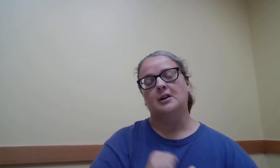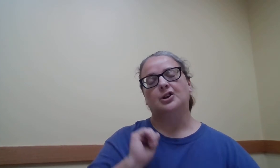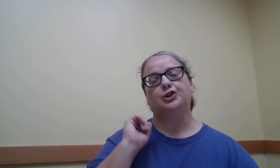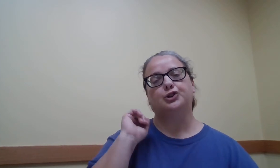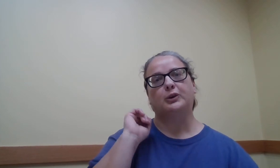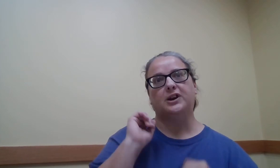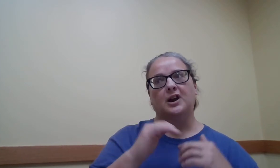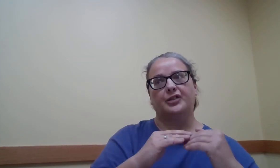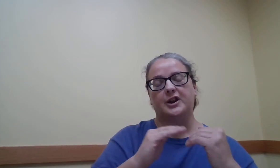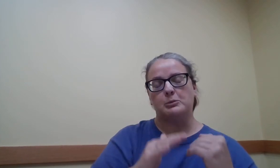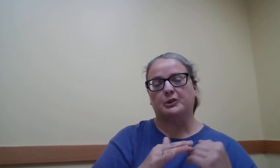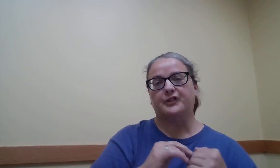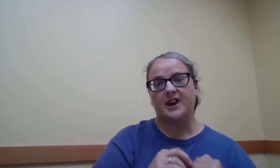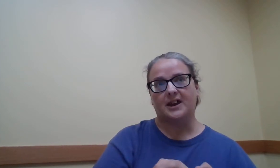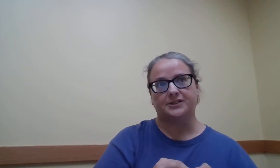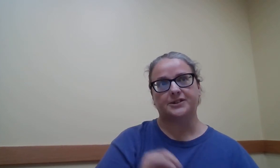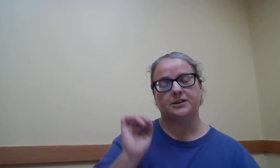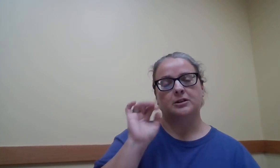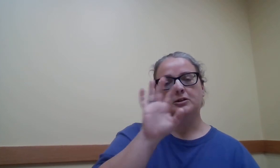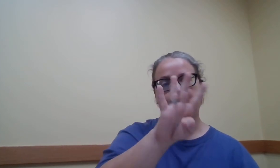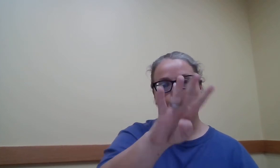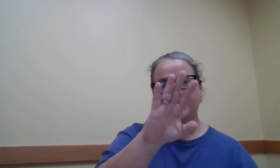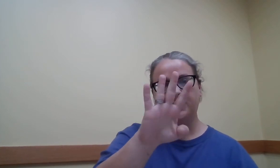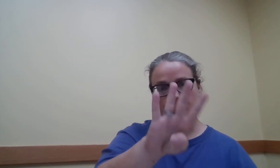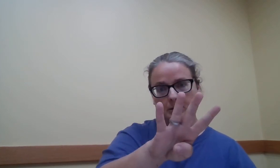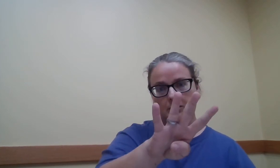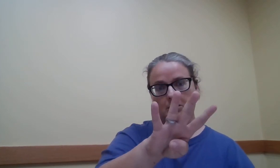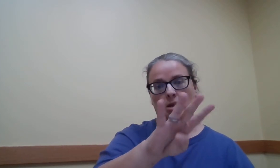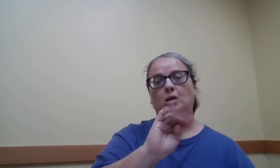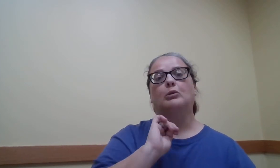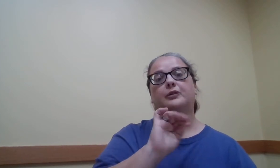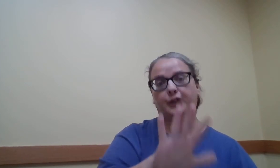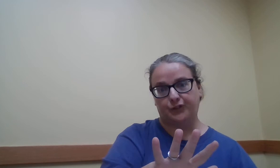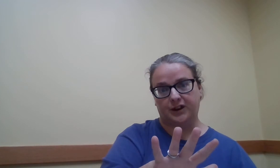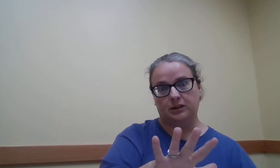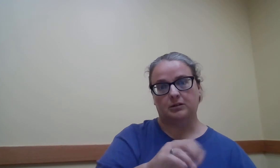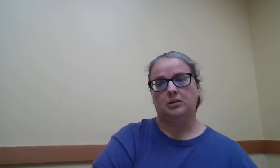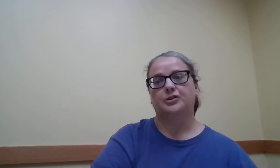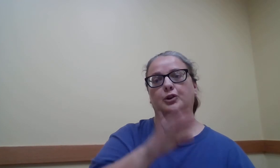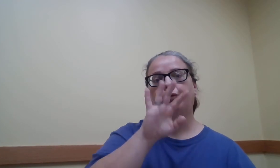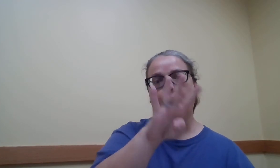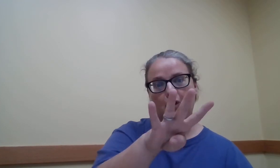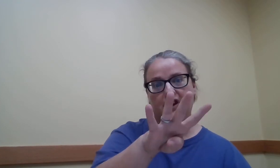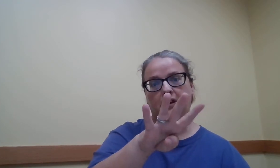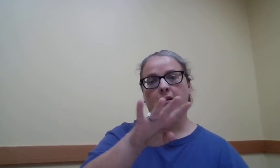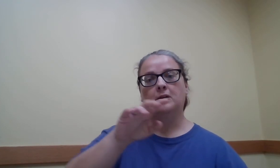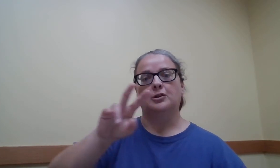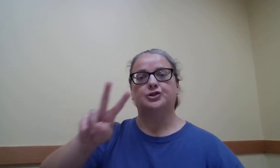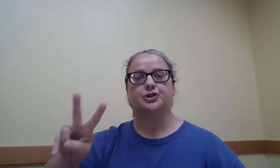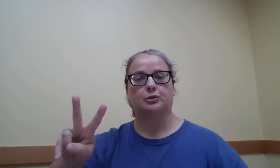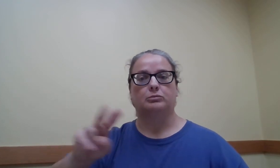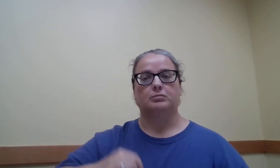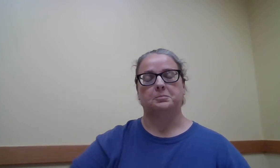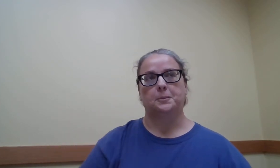you're doing the number of the tens, 40 or 50, so 42.